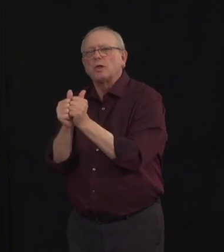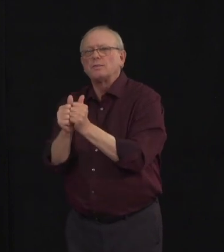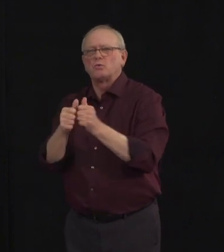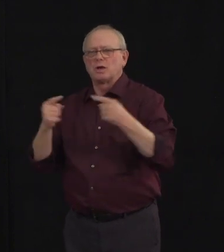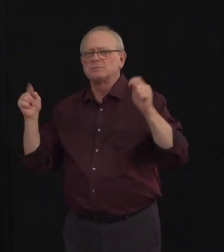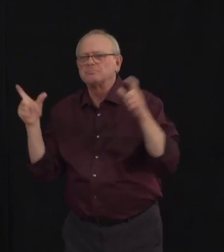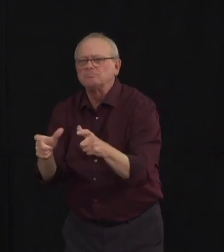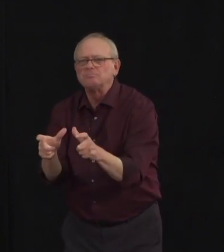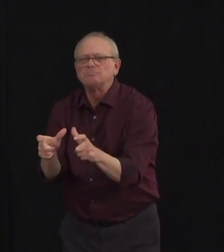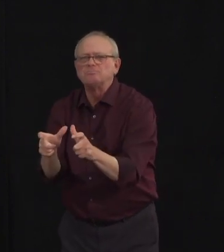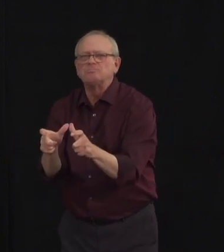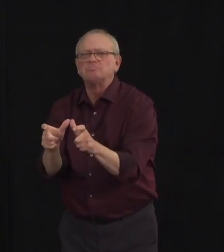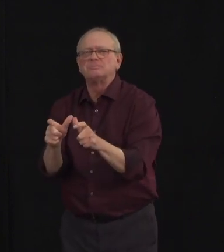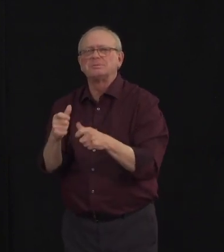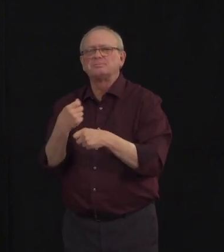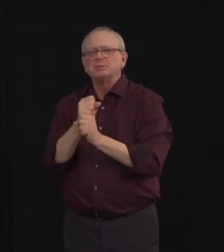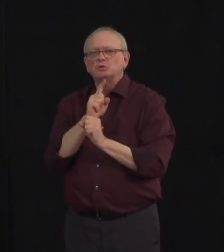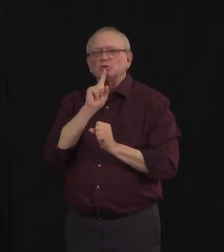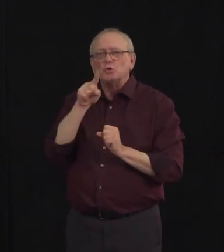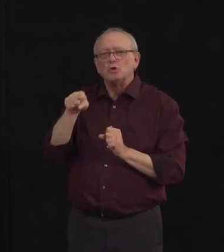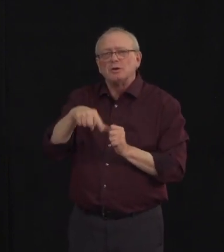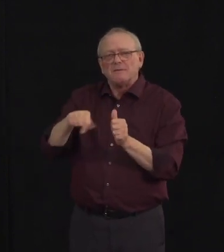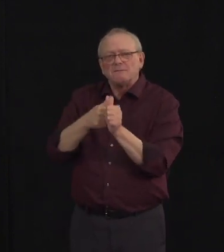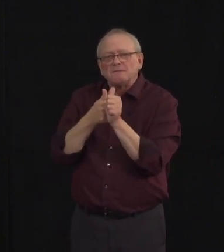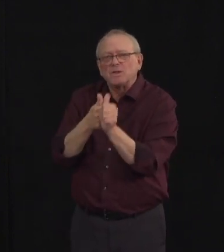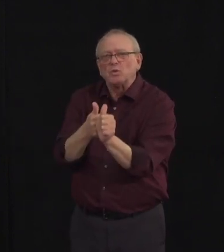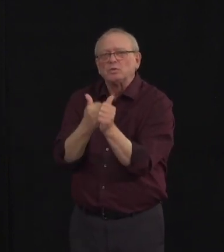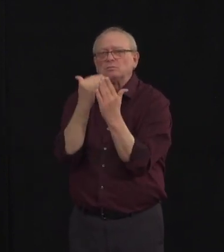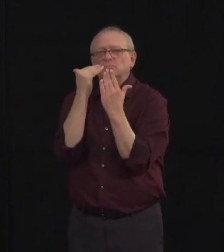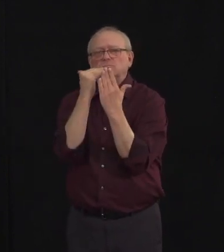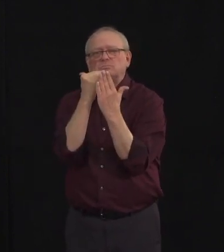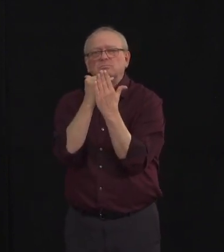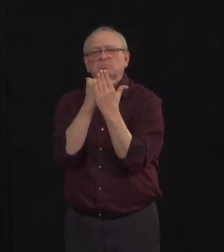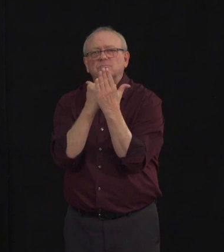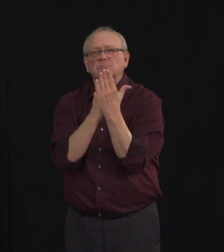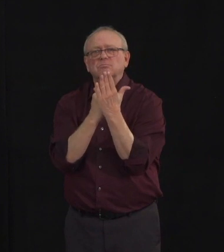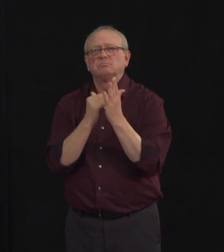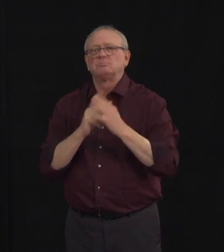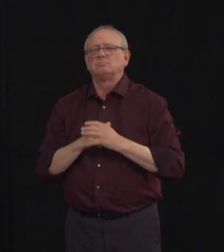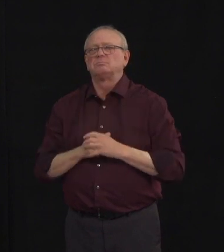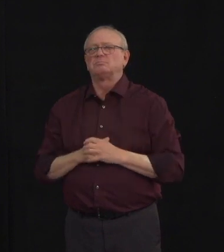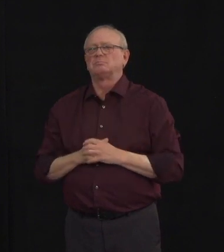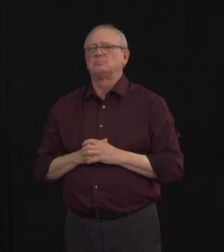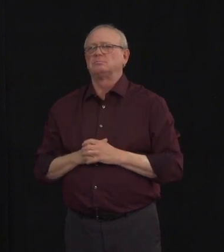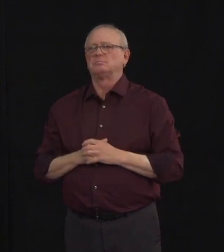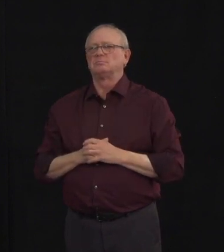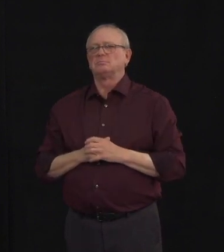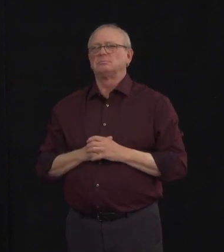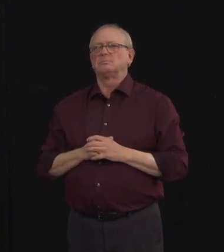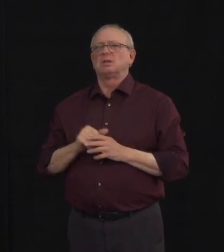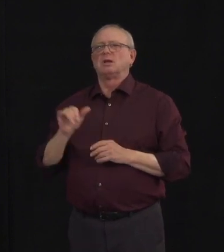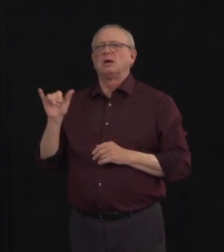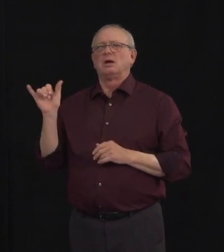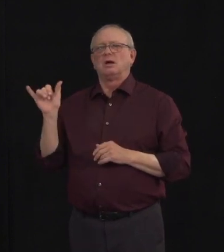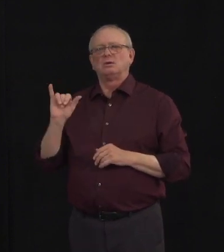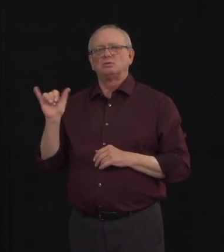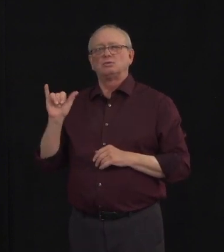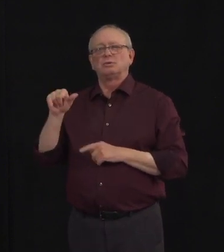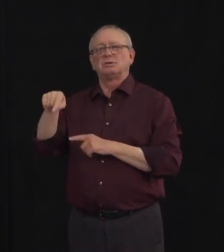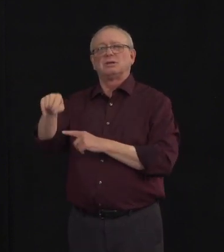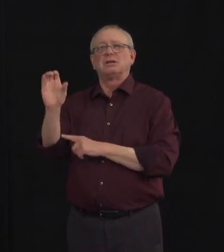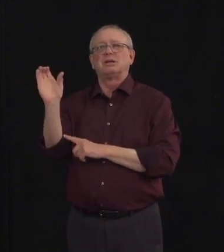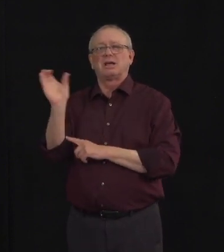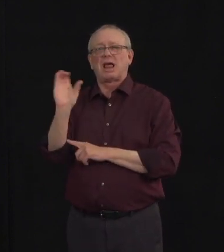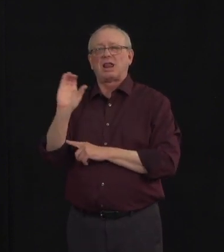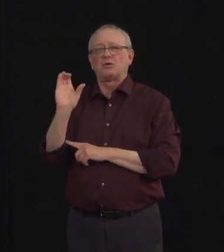seriously. I also want to provide an update on the cases at a Canada Post location in Calgary that I was asked about last week.